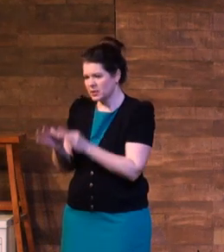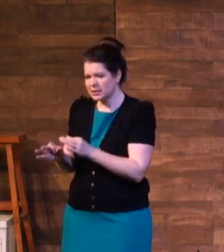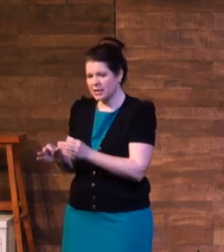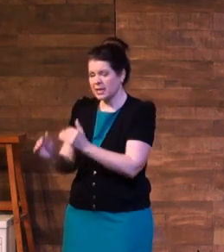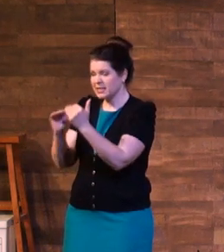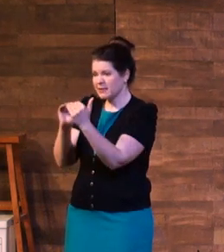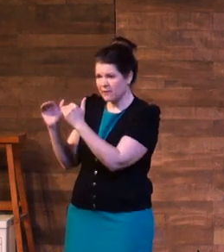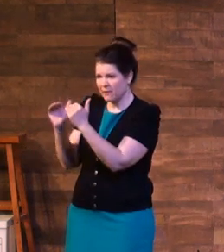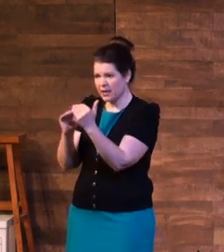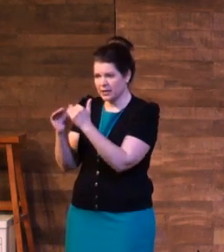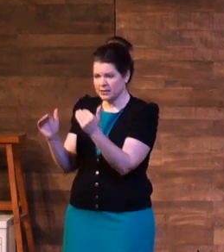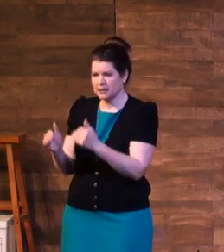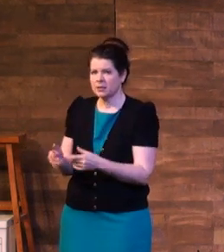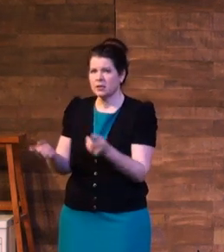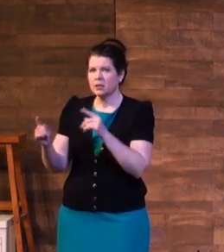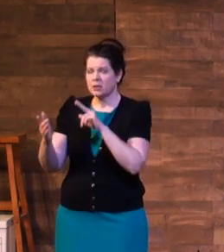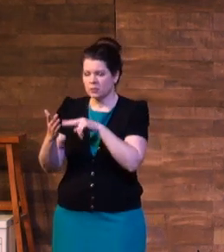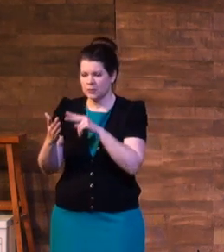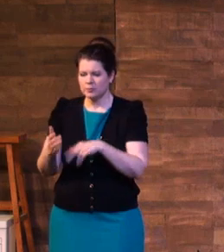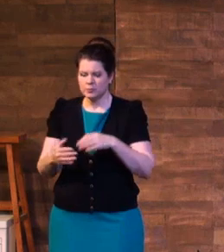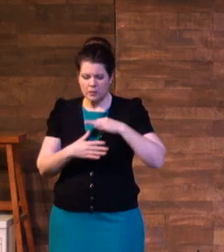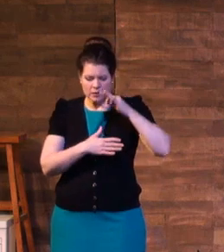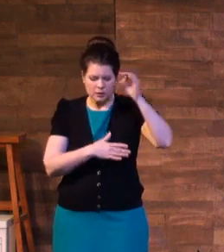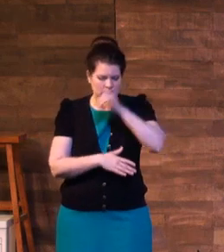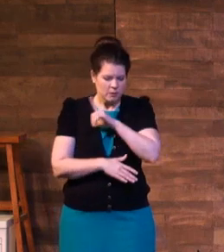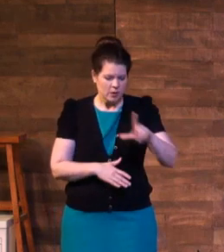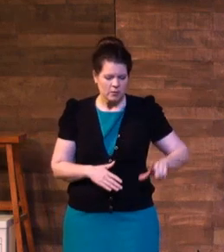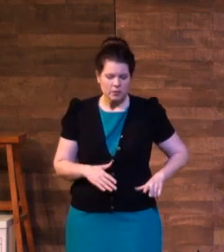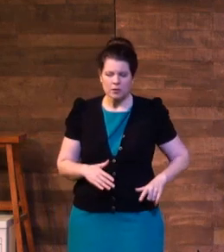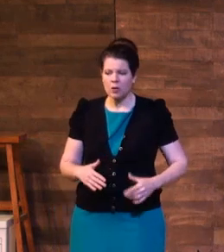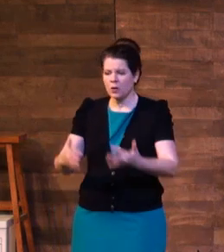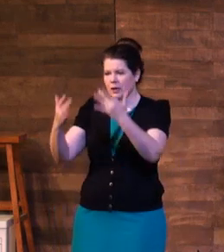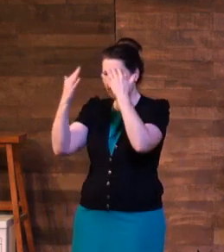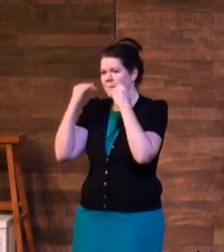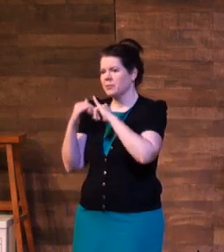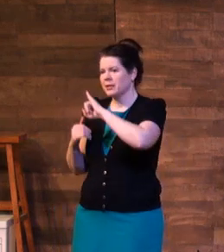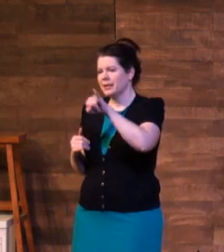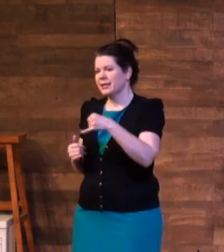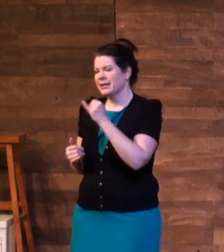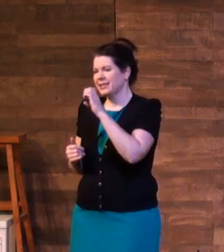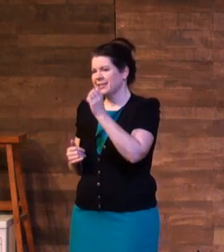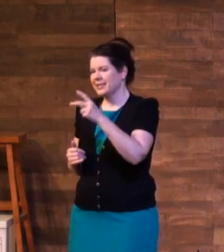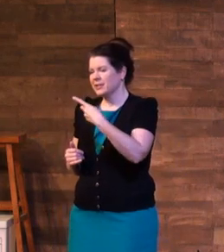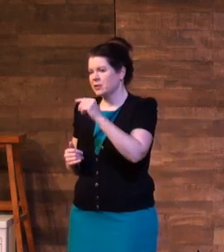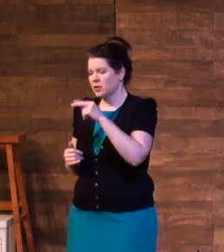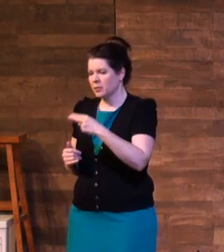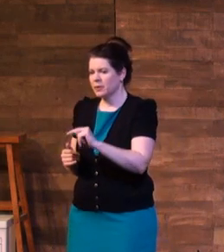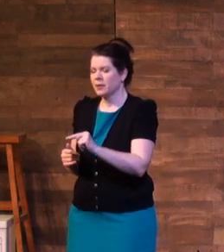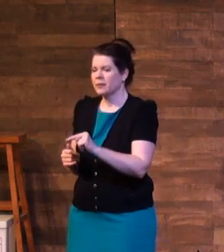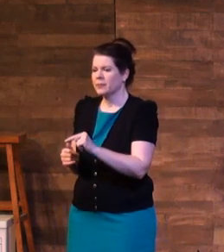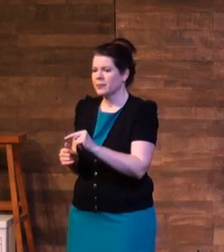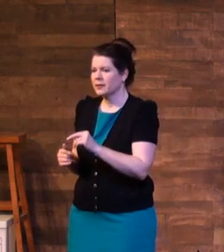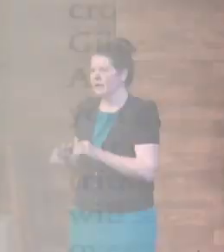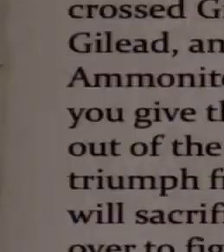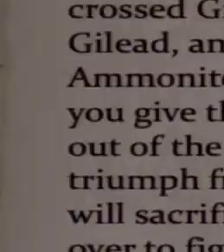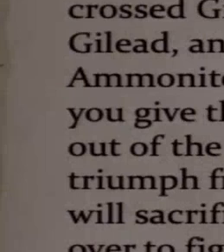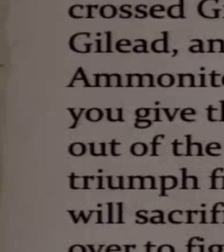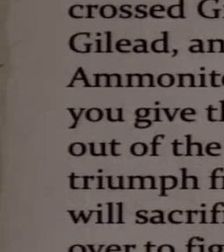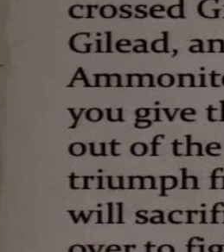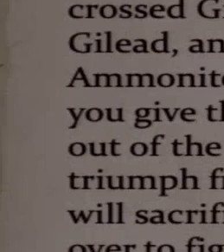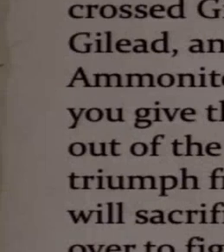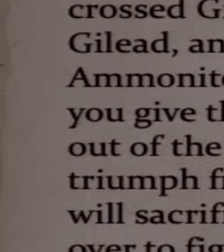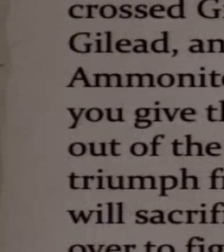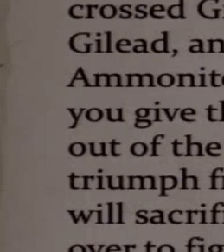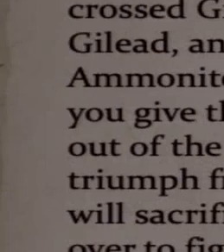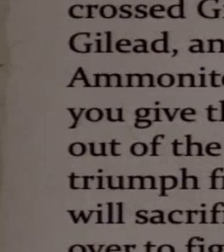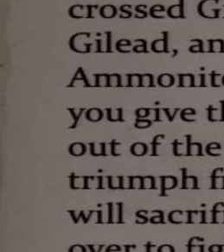29. "Then the Spirit of the Lord came on Jephthah. He crossed Gilead and Manasseh, passed through Mizpah and Gilead. From